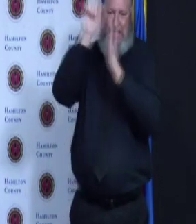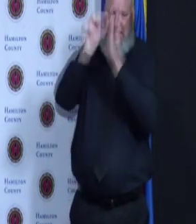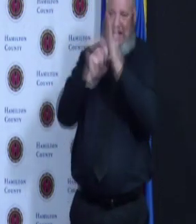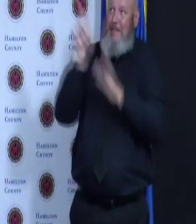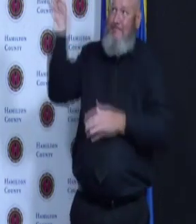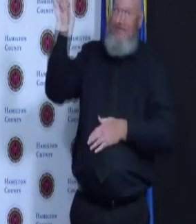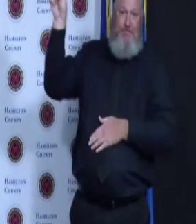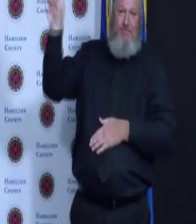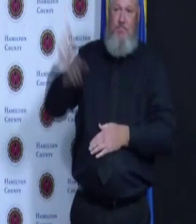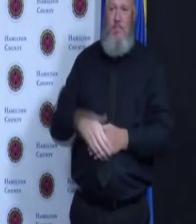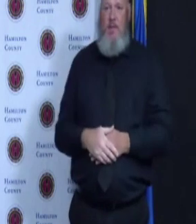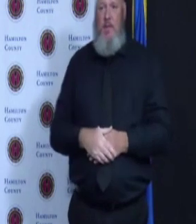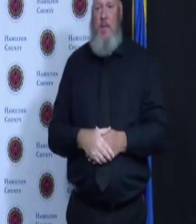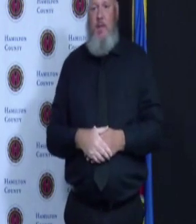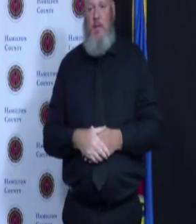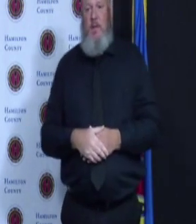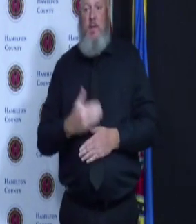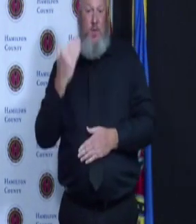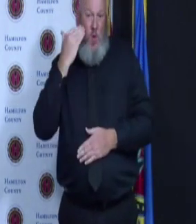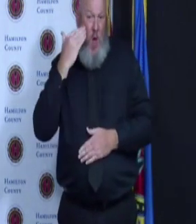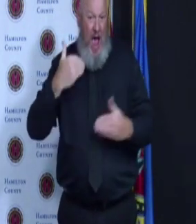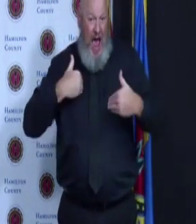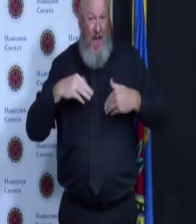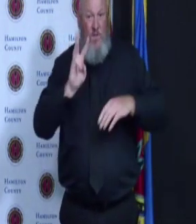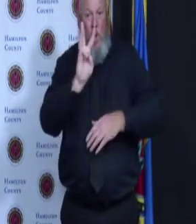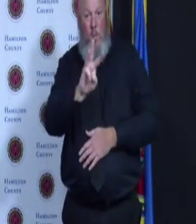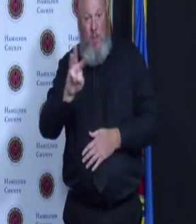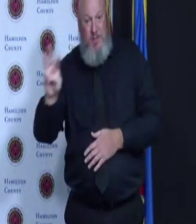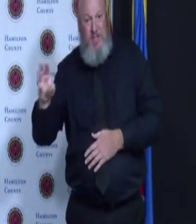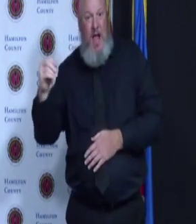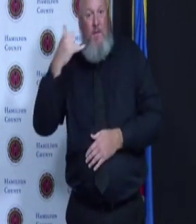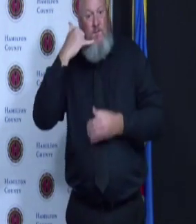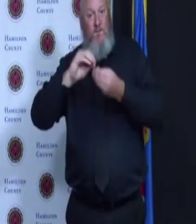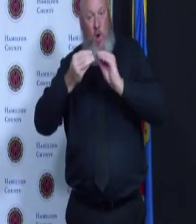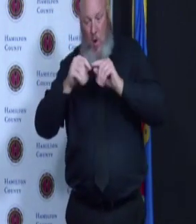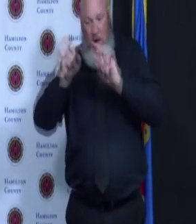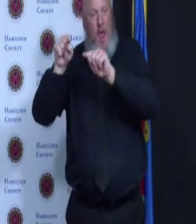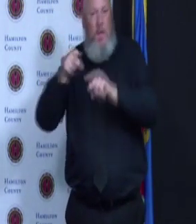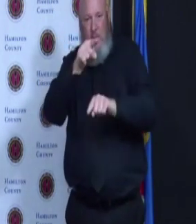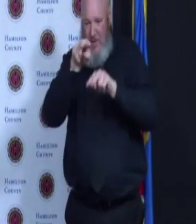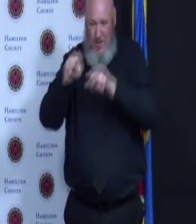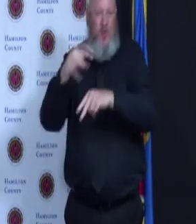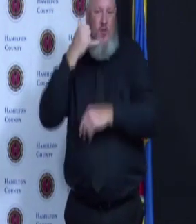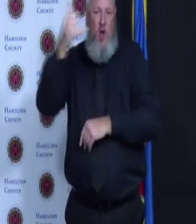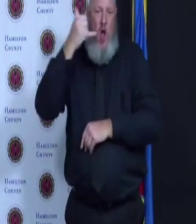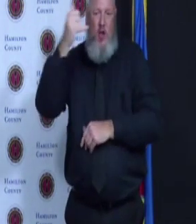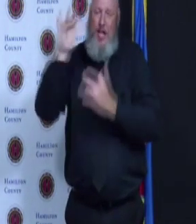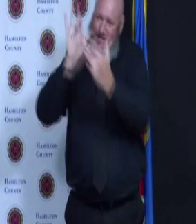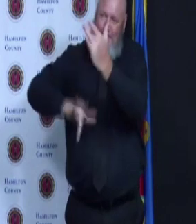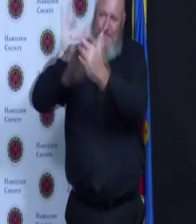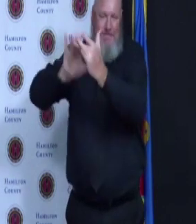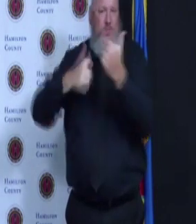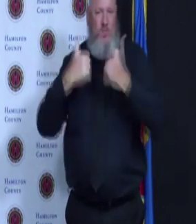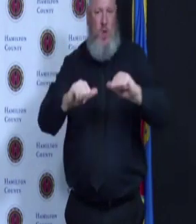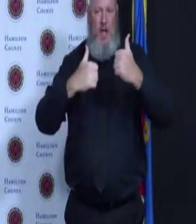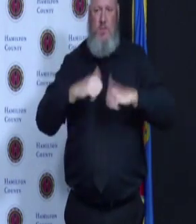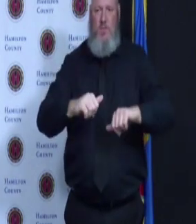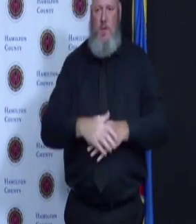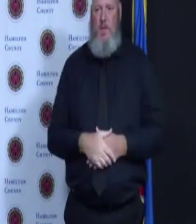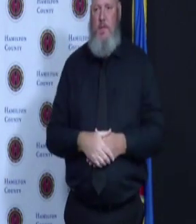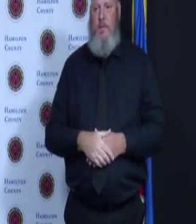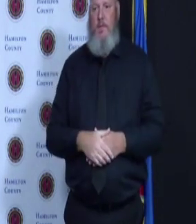once again, and then offer a little bit more information. So if you need unemployment or need to contact the unemployment office,